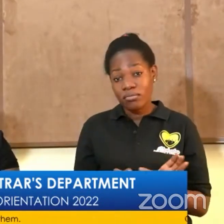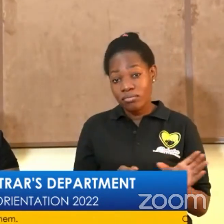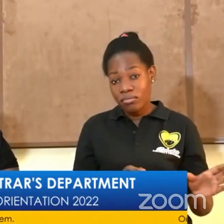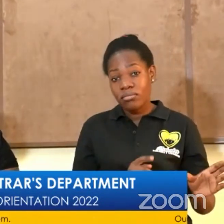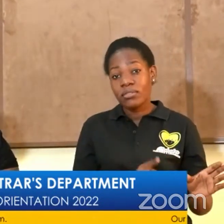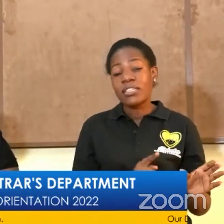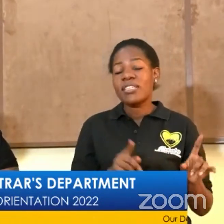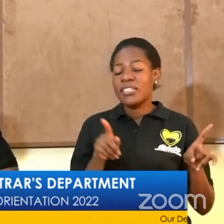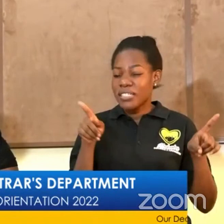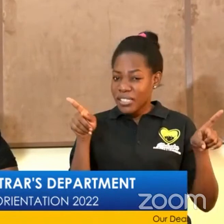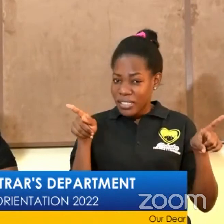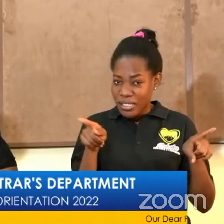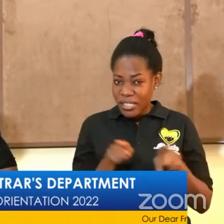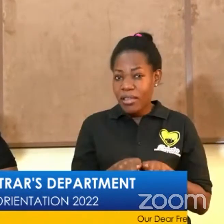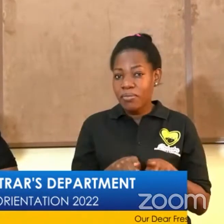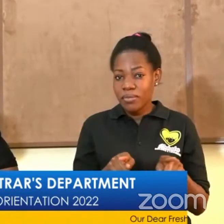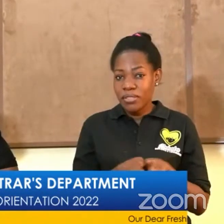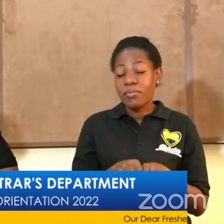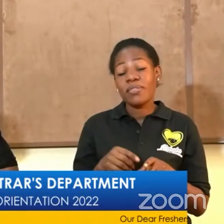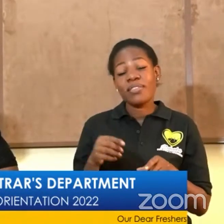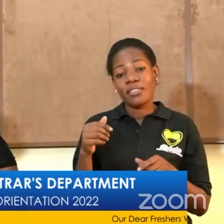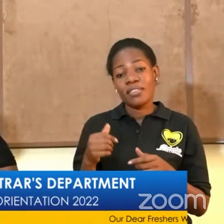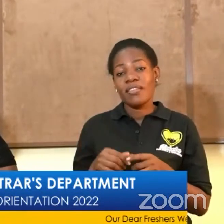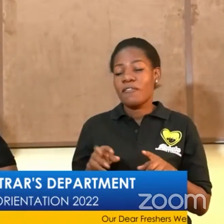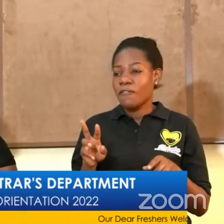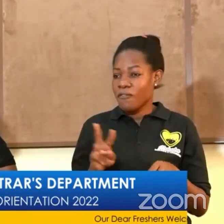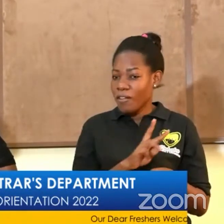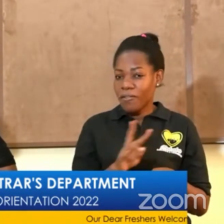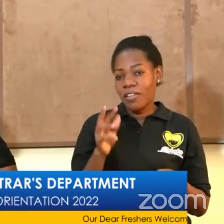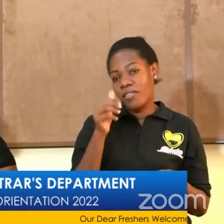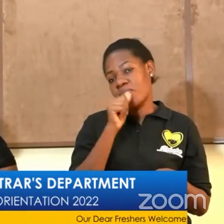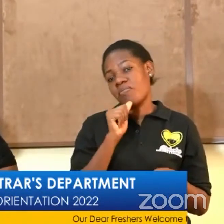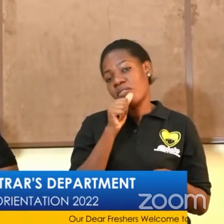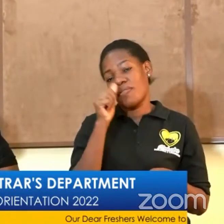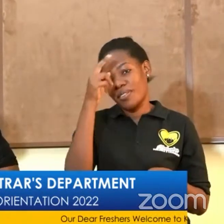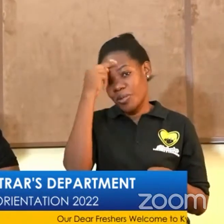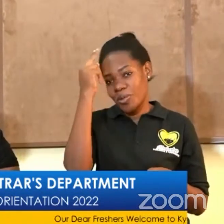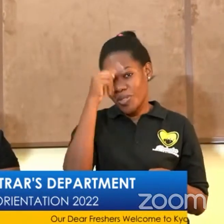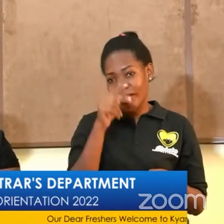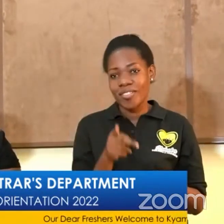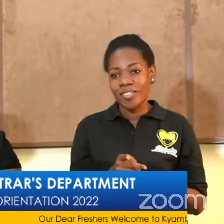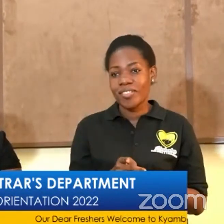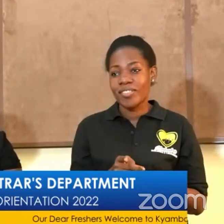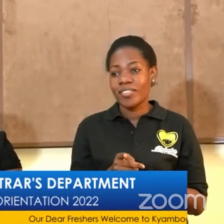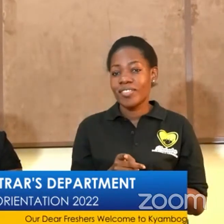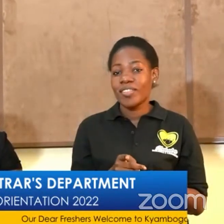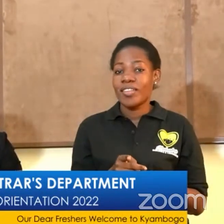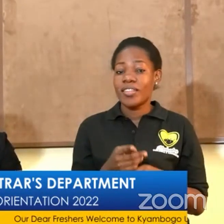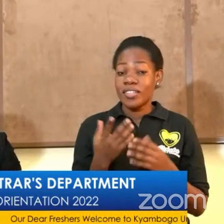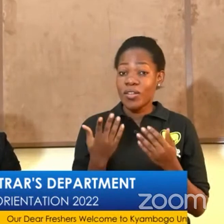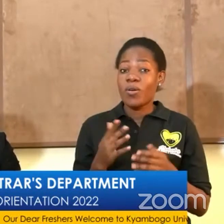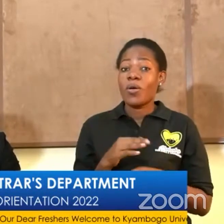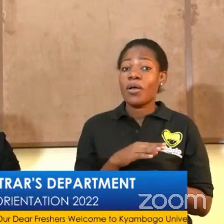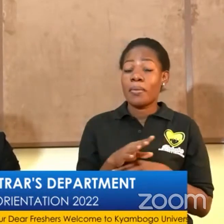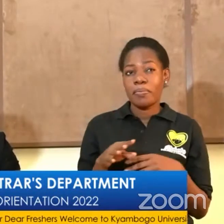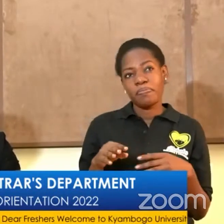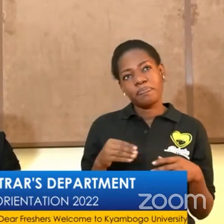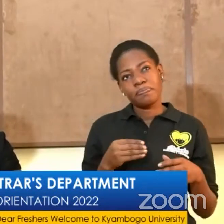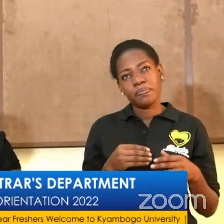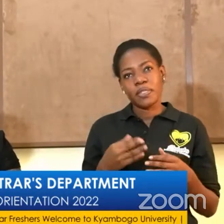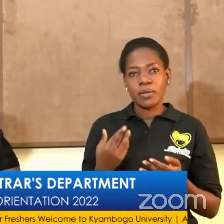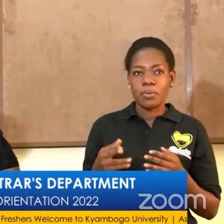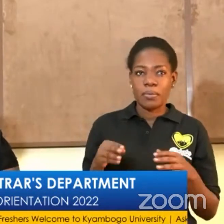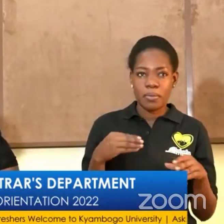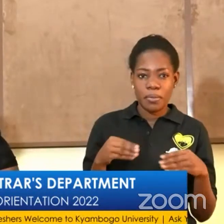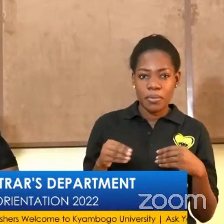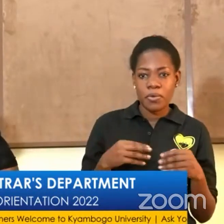the same as those of private students. The requirements for registration are